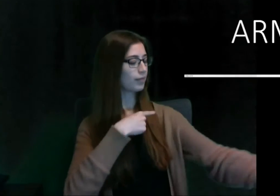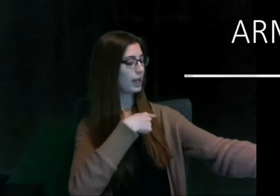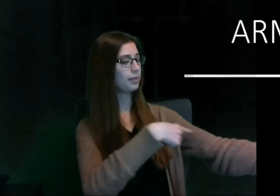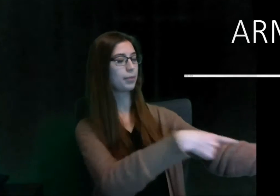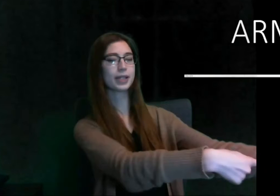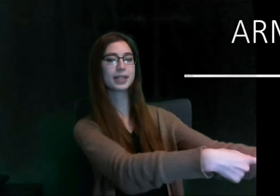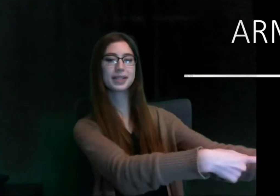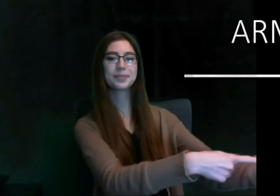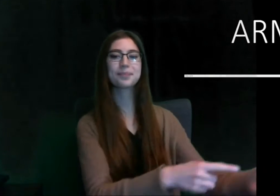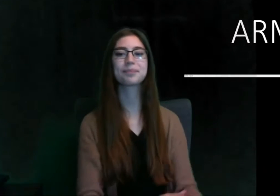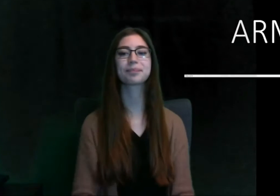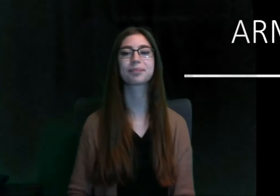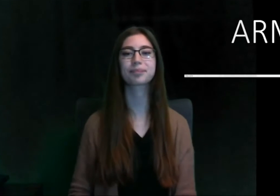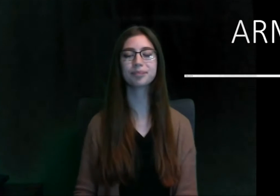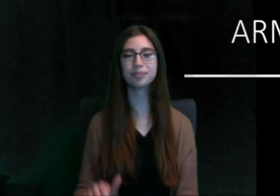And point.